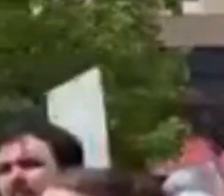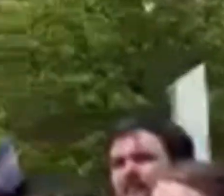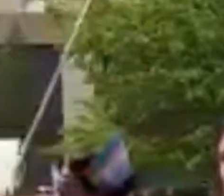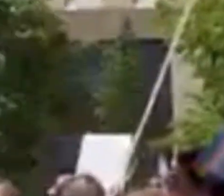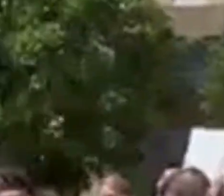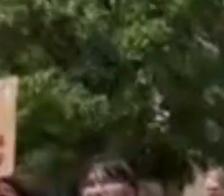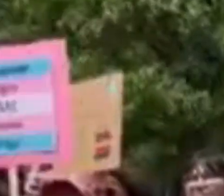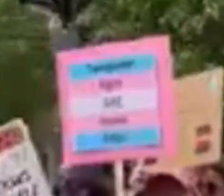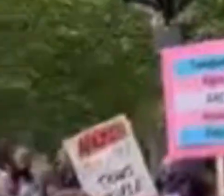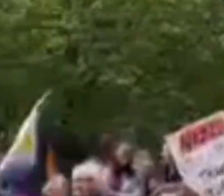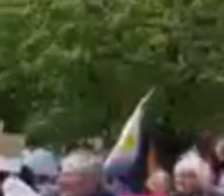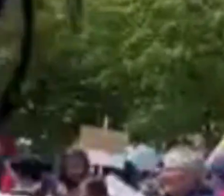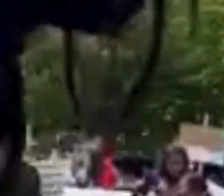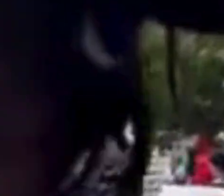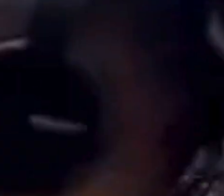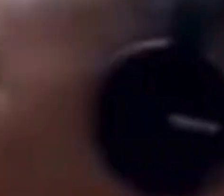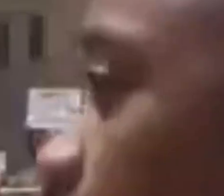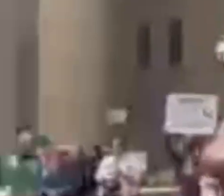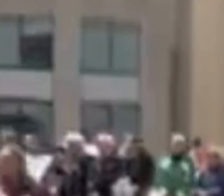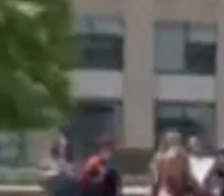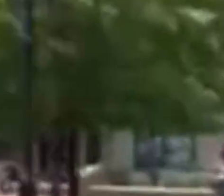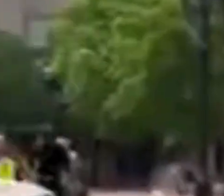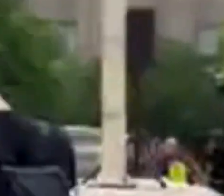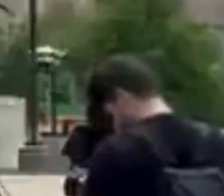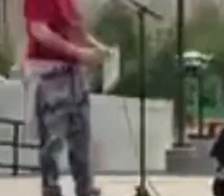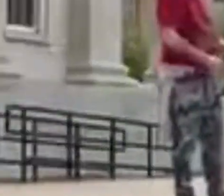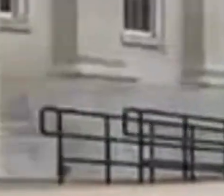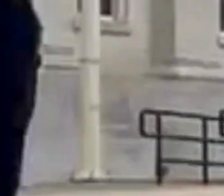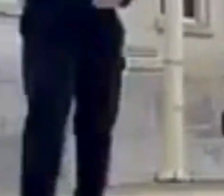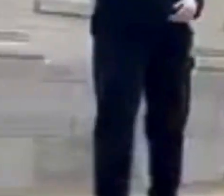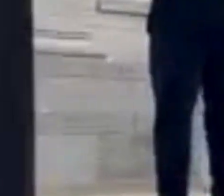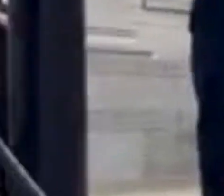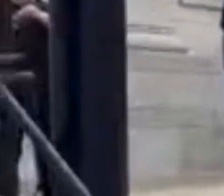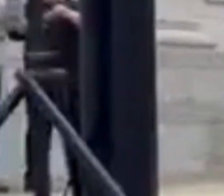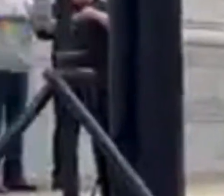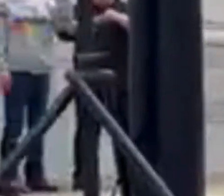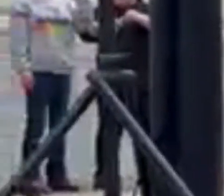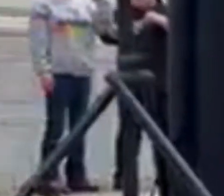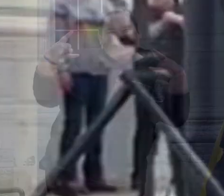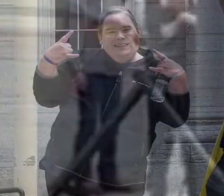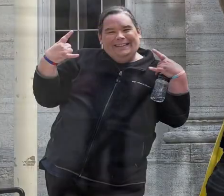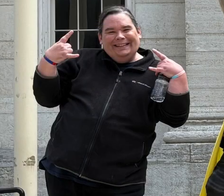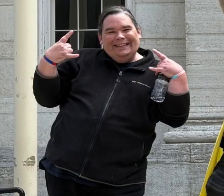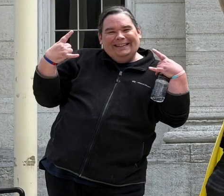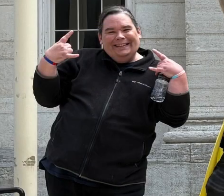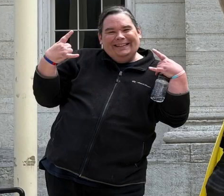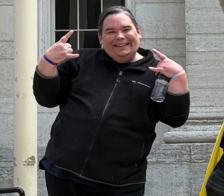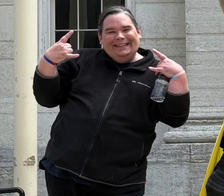She is such a powerful speaker. I love listening to her speak. Yes. Woo!